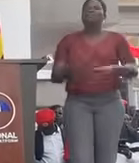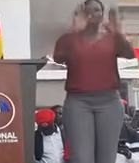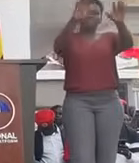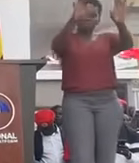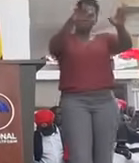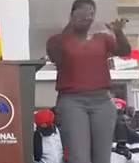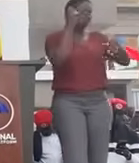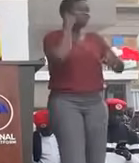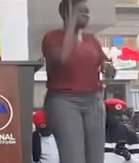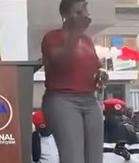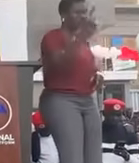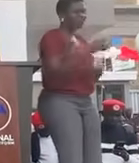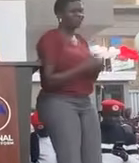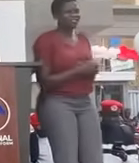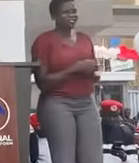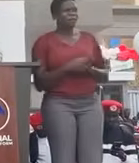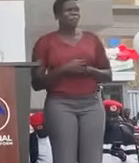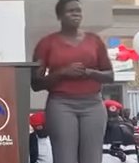Mbategedde nnyo.